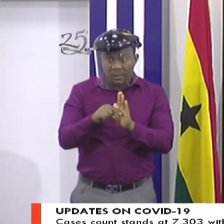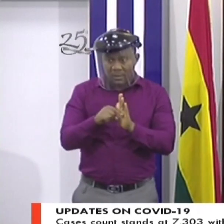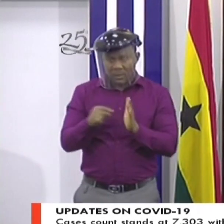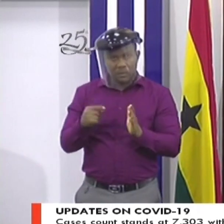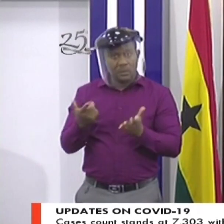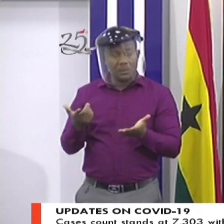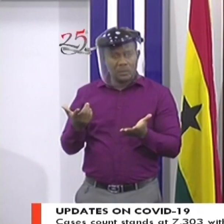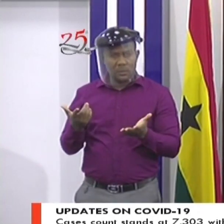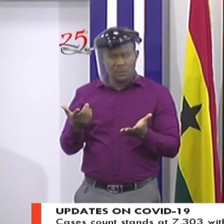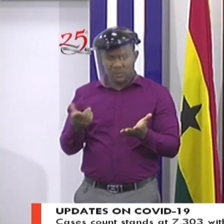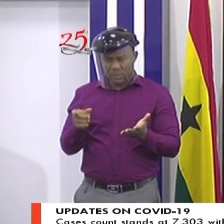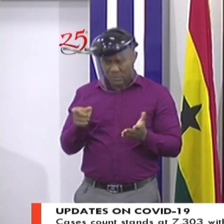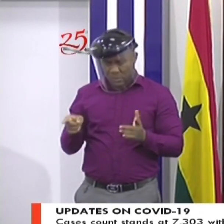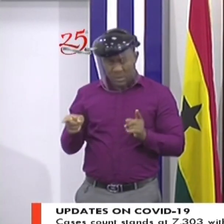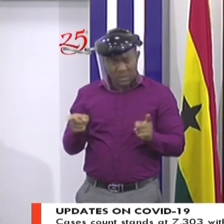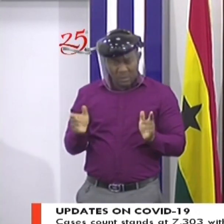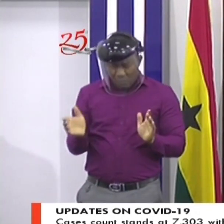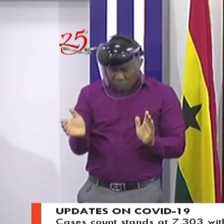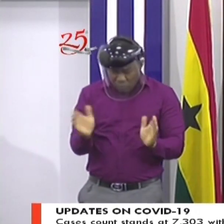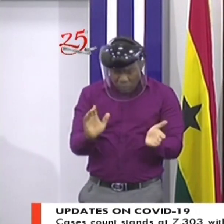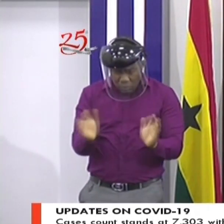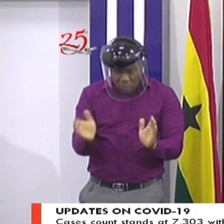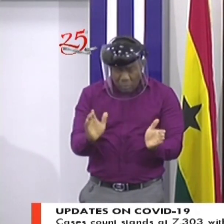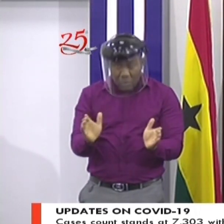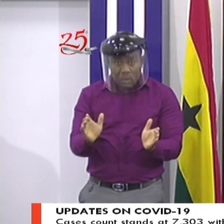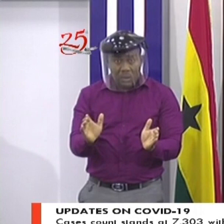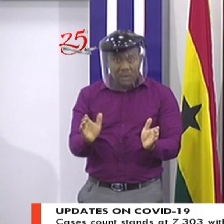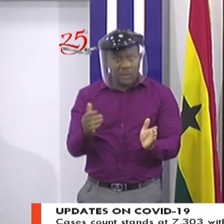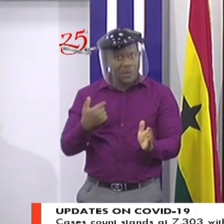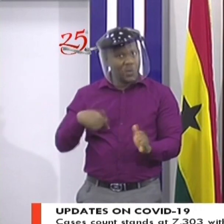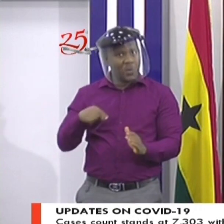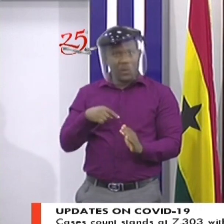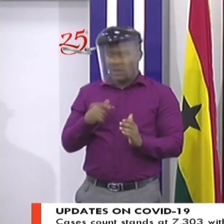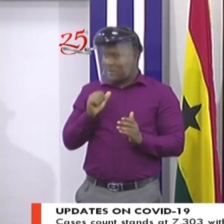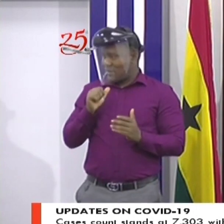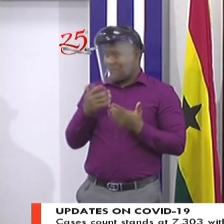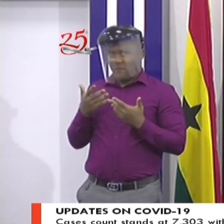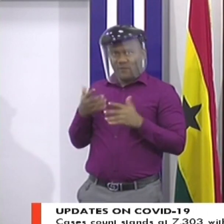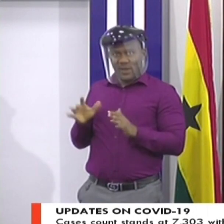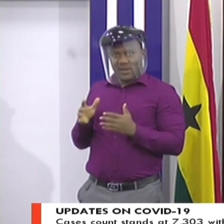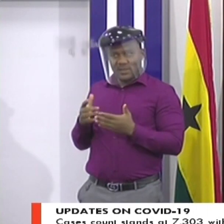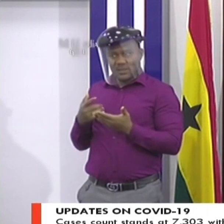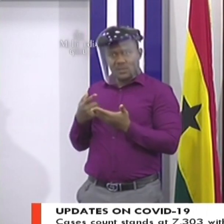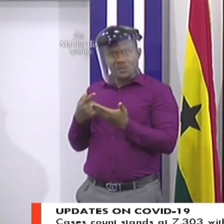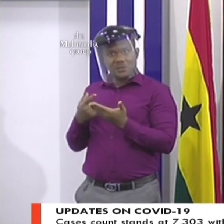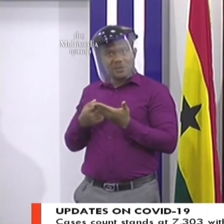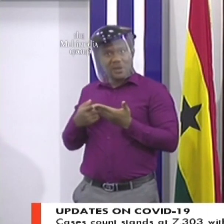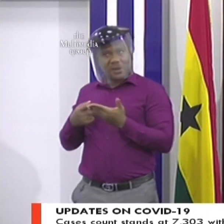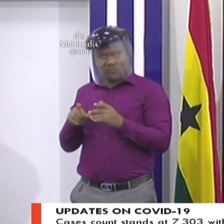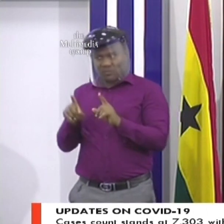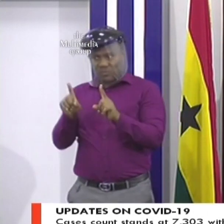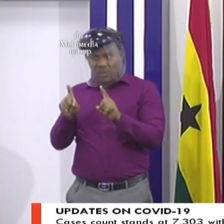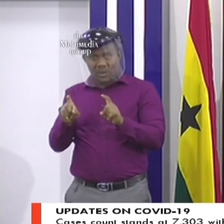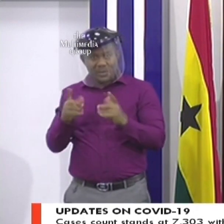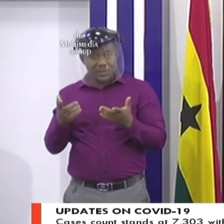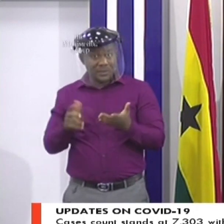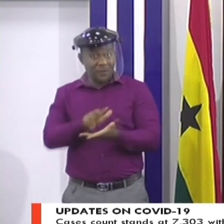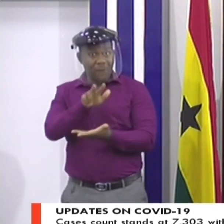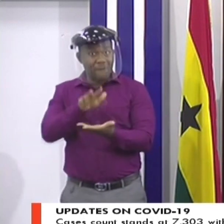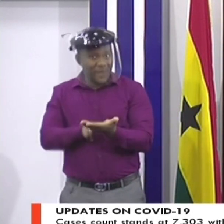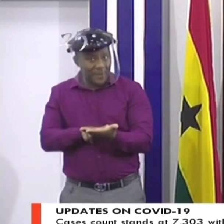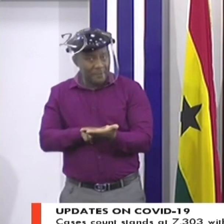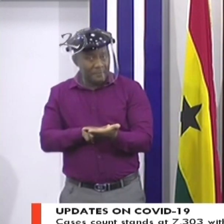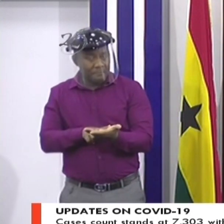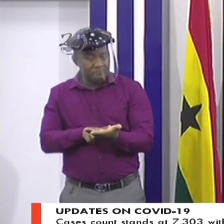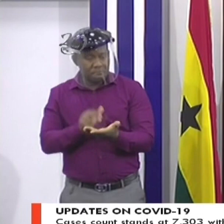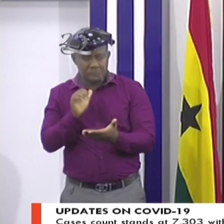be a reasonable balance, and we have not had a test with these, a validated test